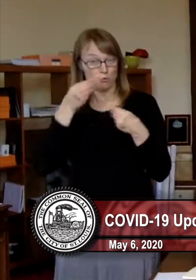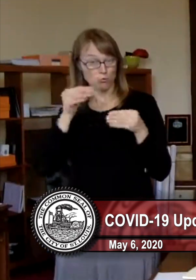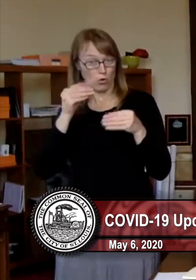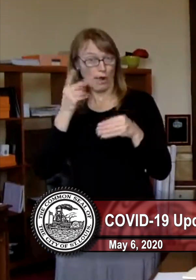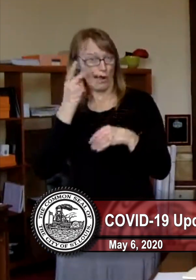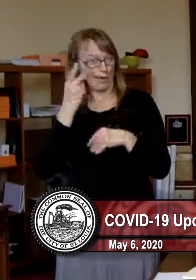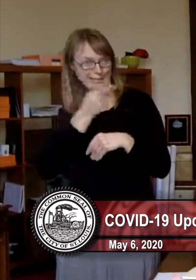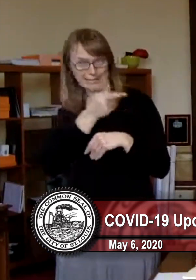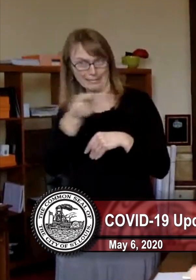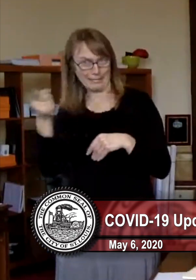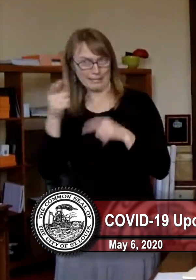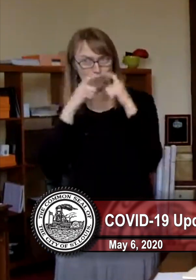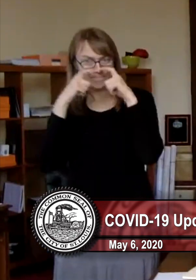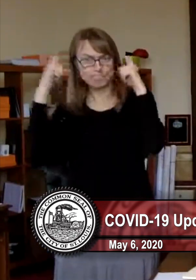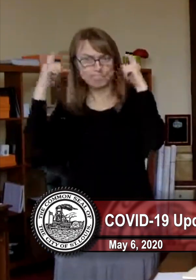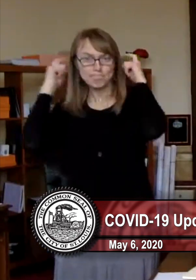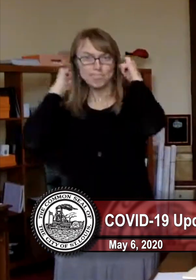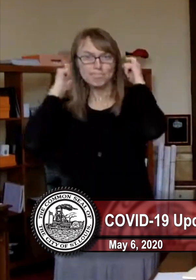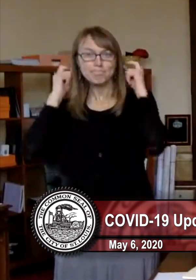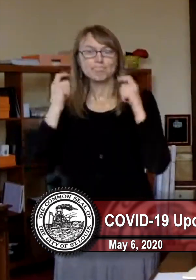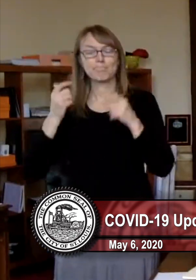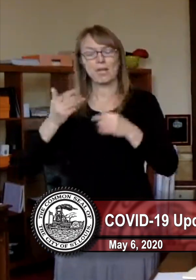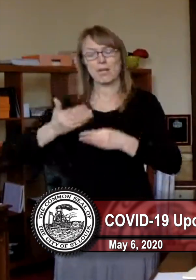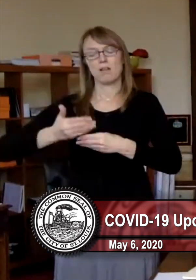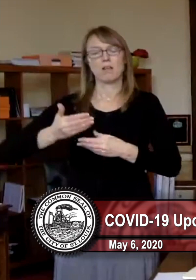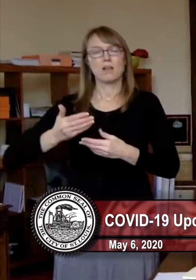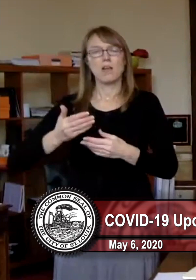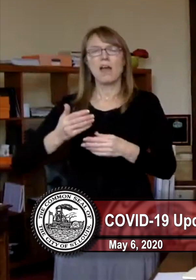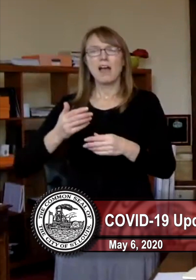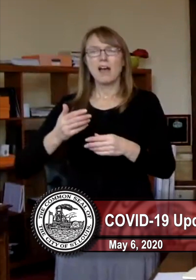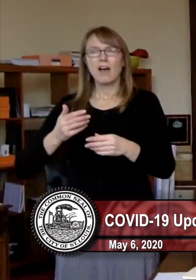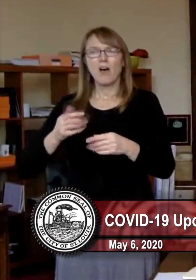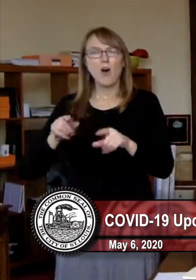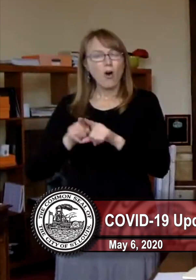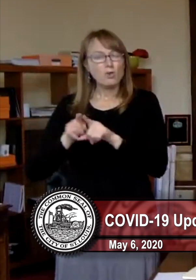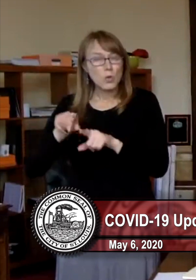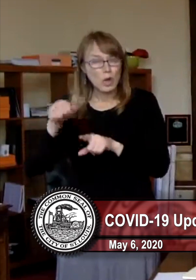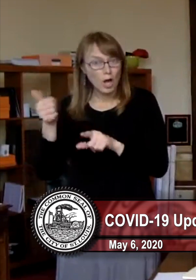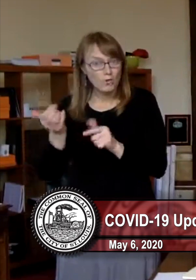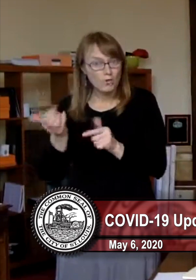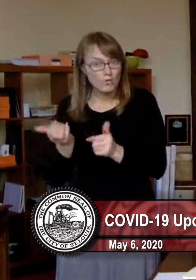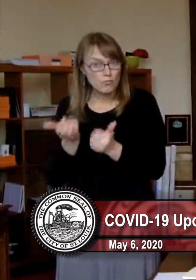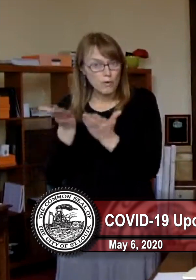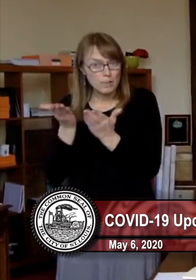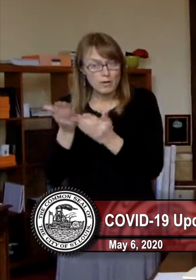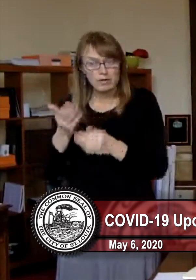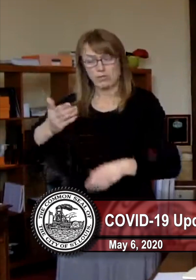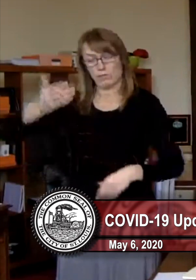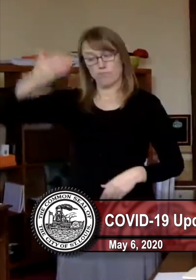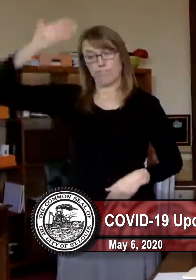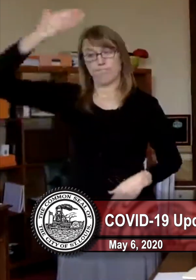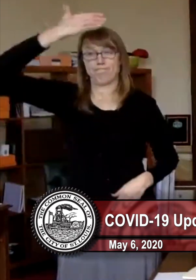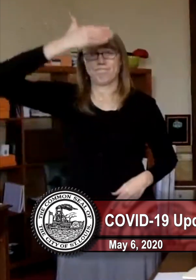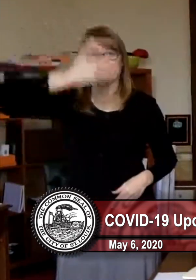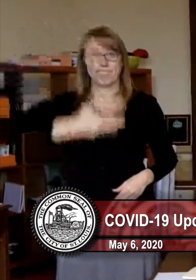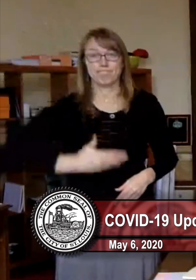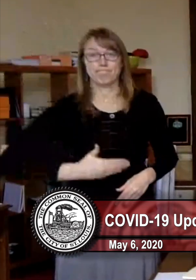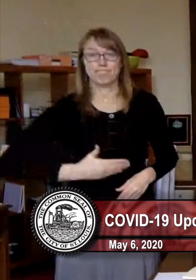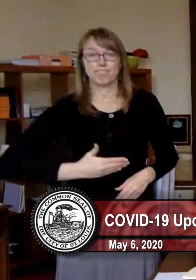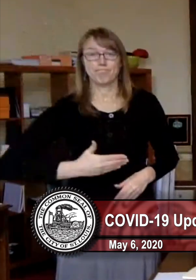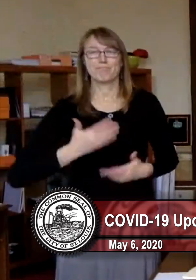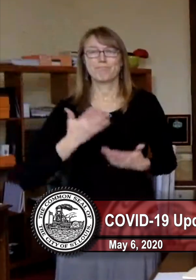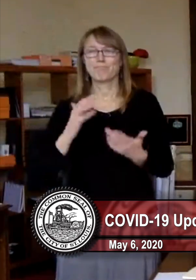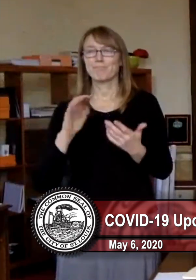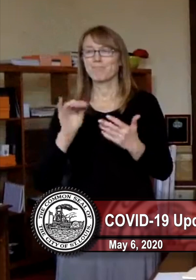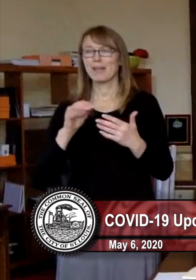that there be some kind of plexiglass or some kind of screen between the checker and the customer,